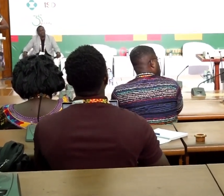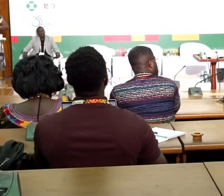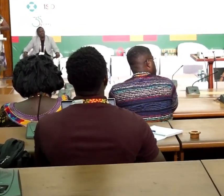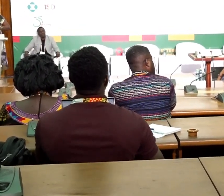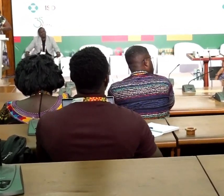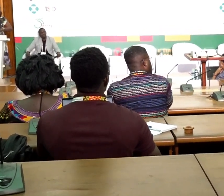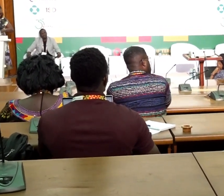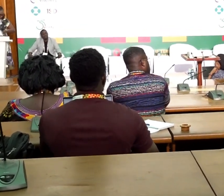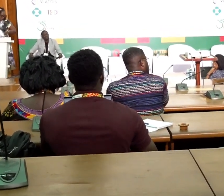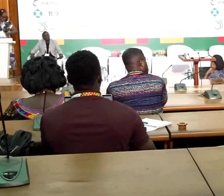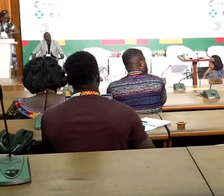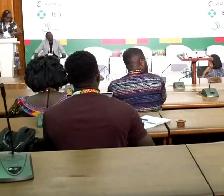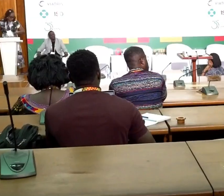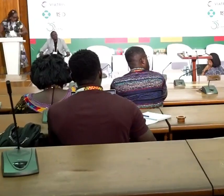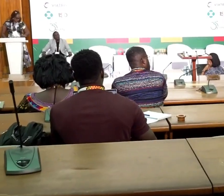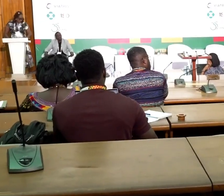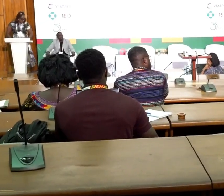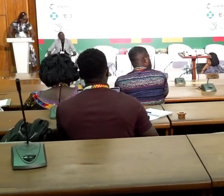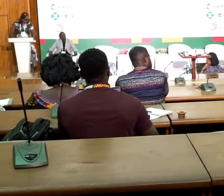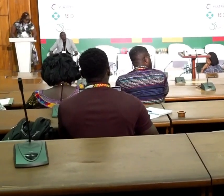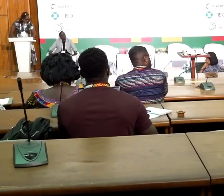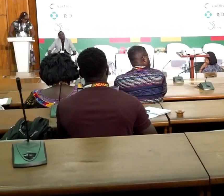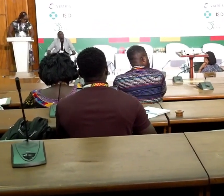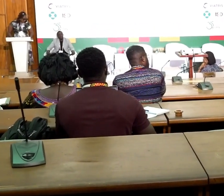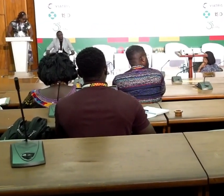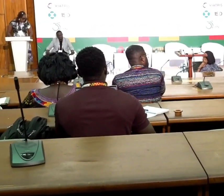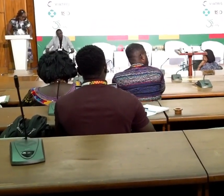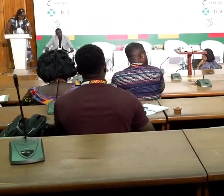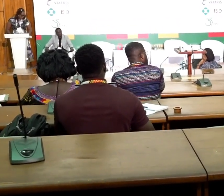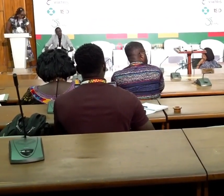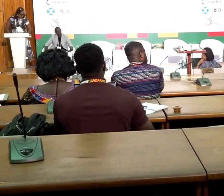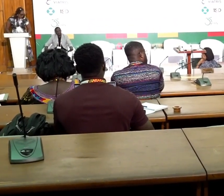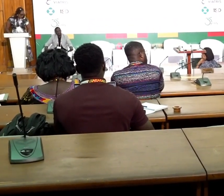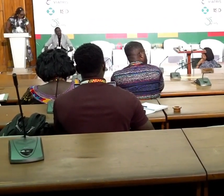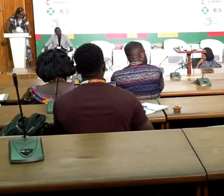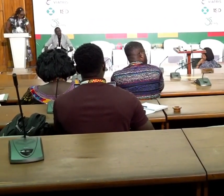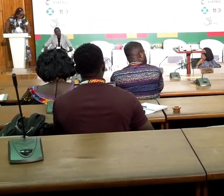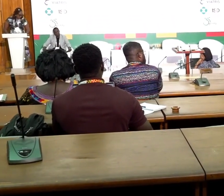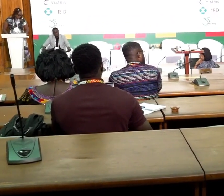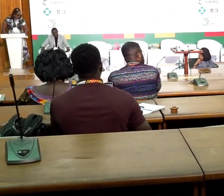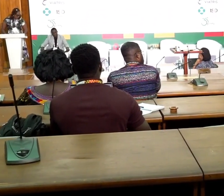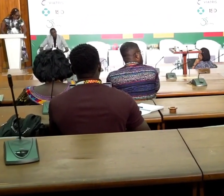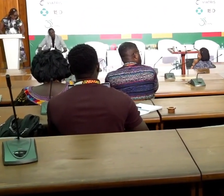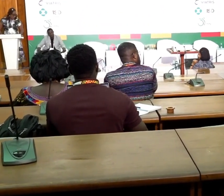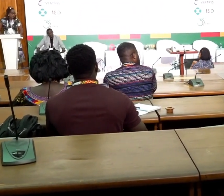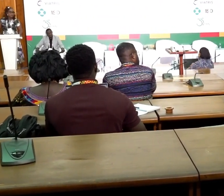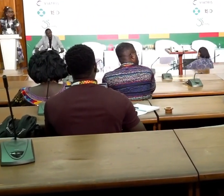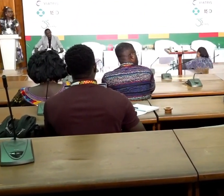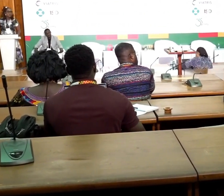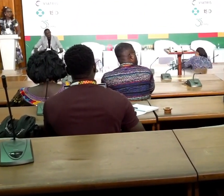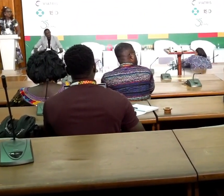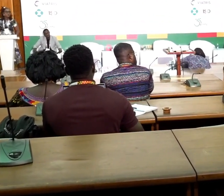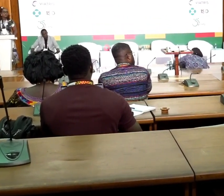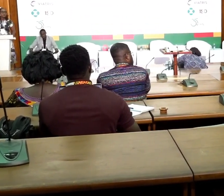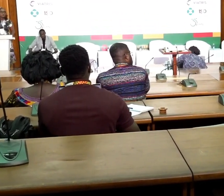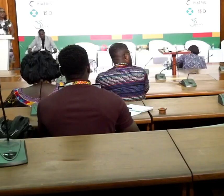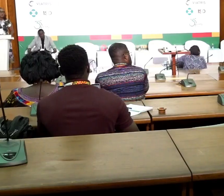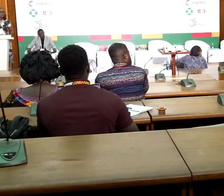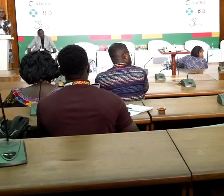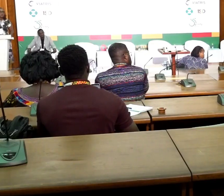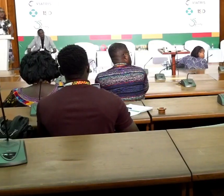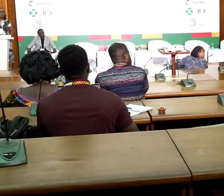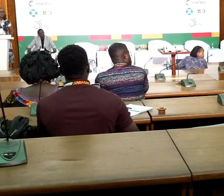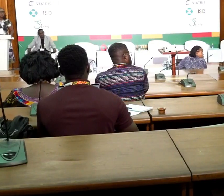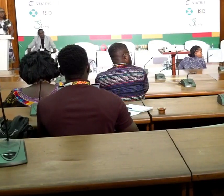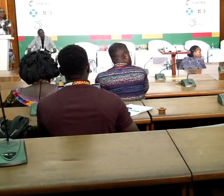to help us to enhance the quality of services that we are providing to our mothers and babies. I have two questions.